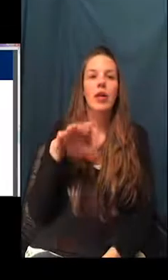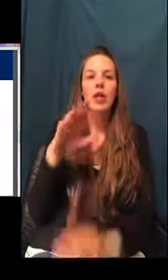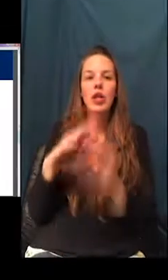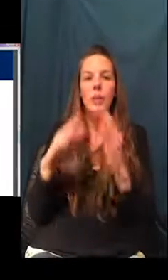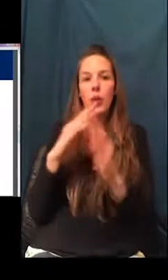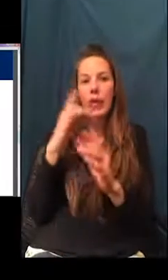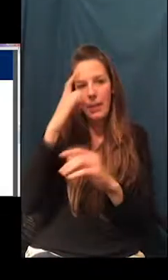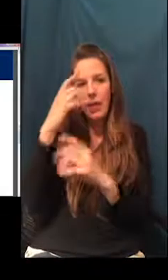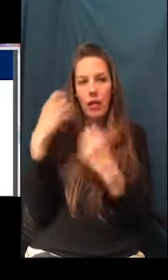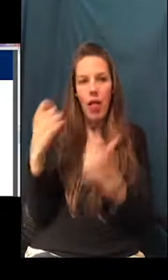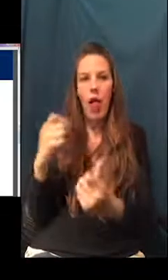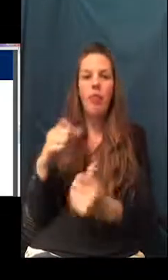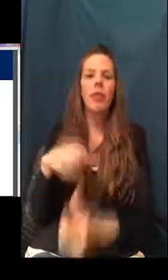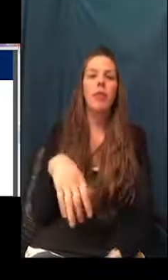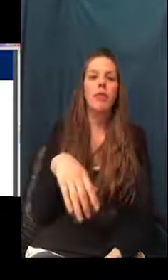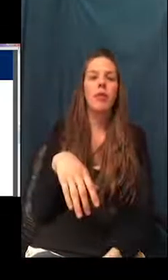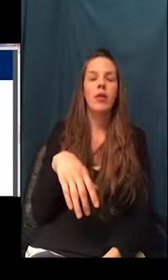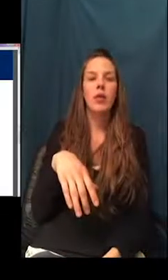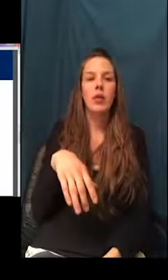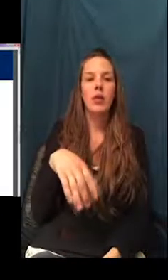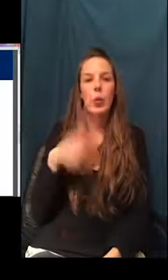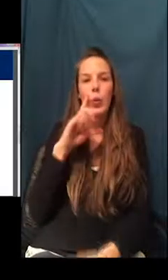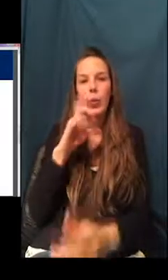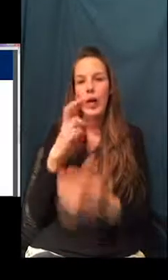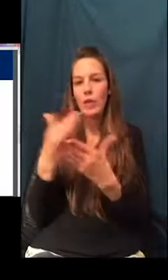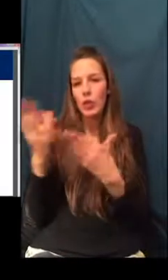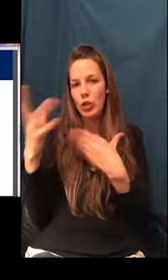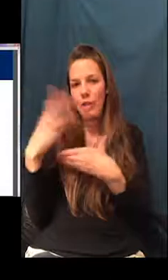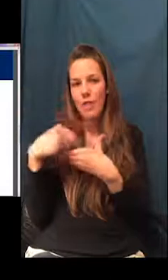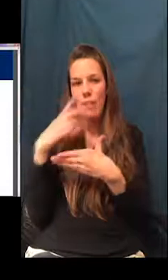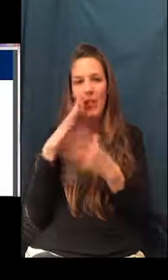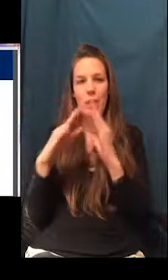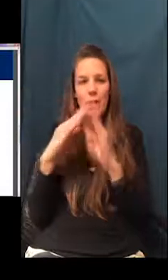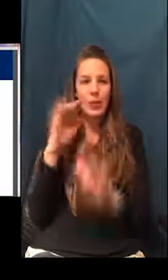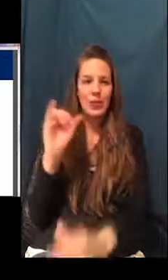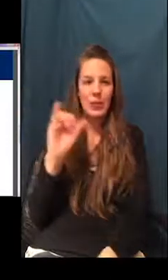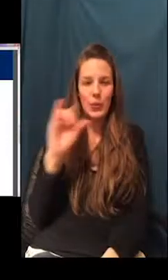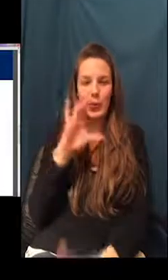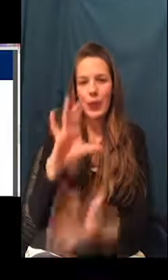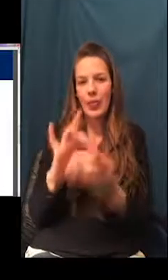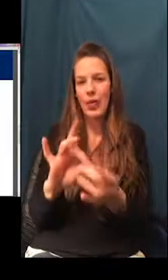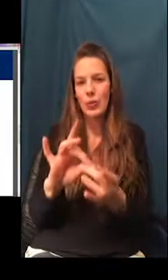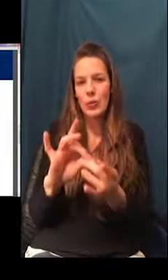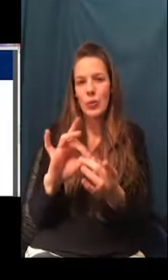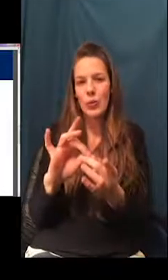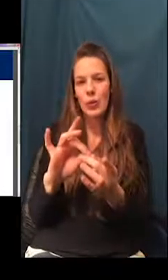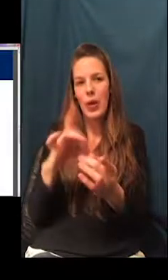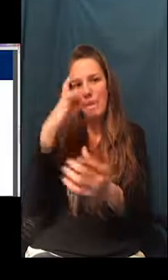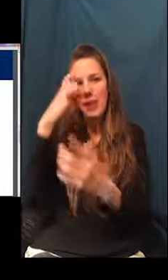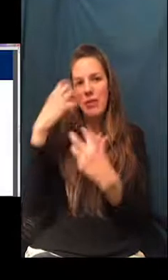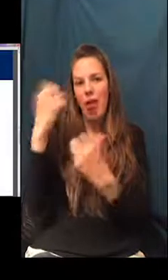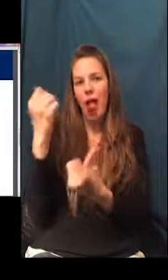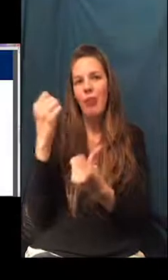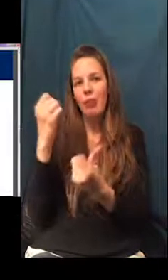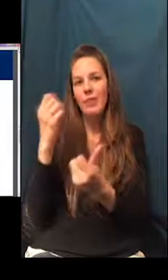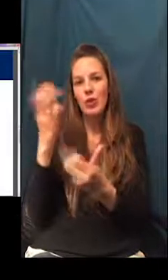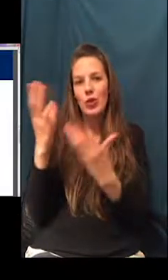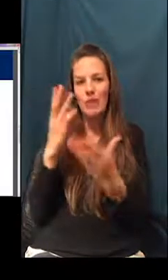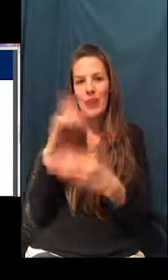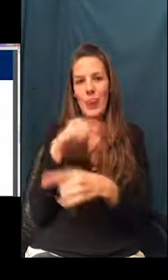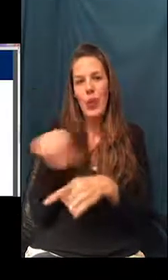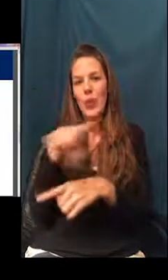Health. So we have our resources in the community related to mental health services that